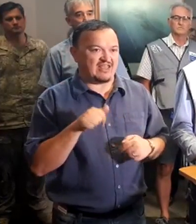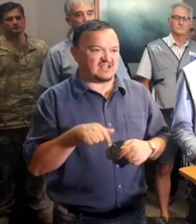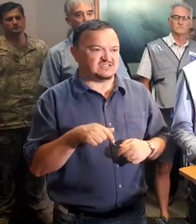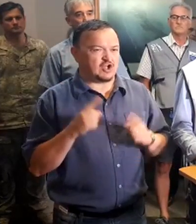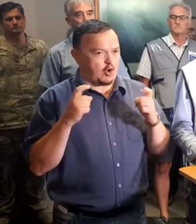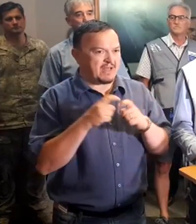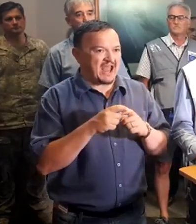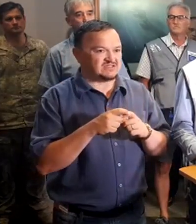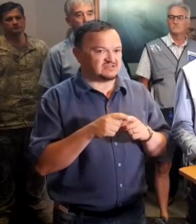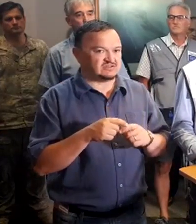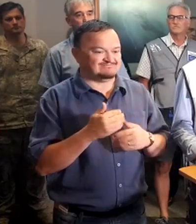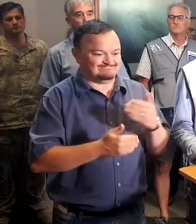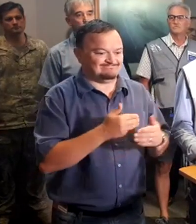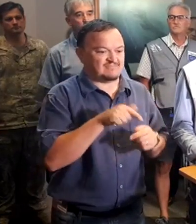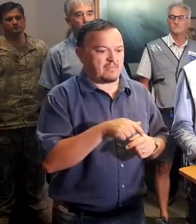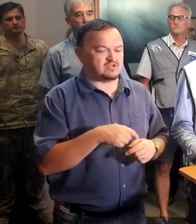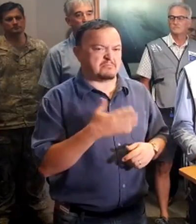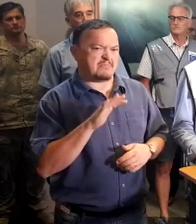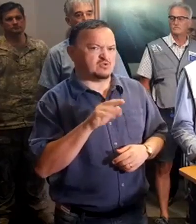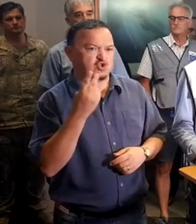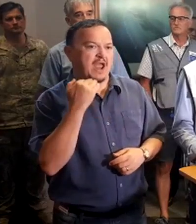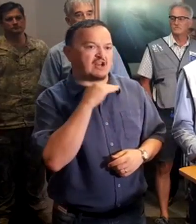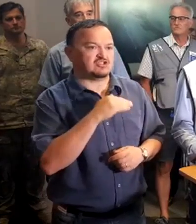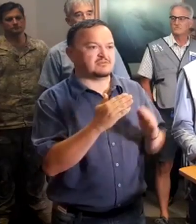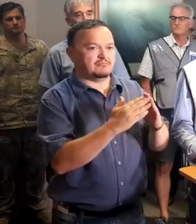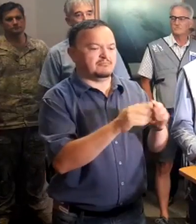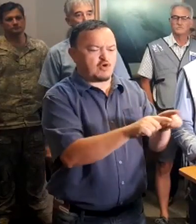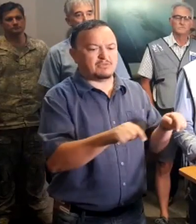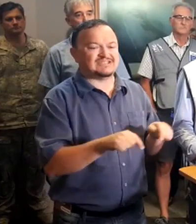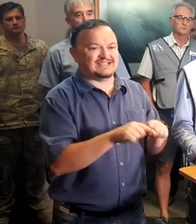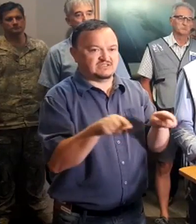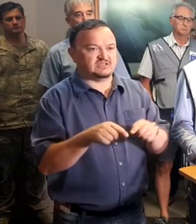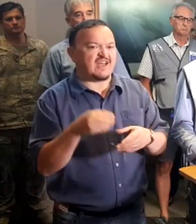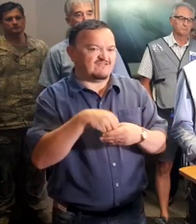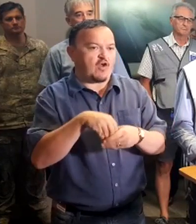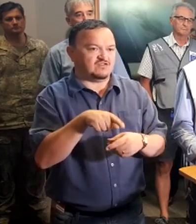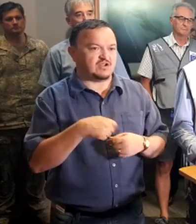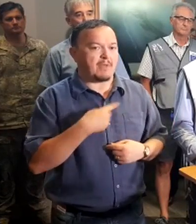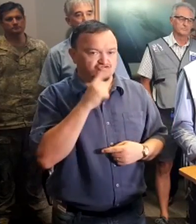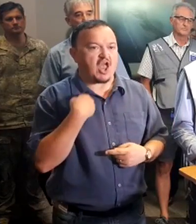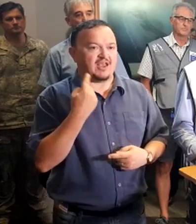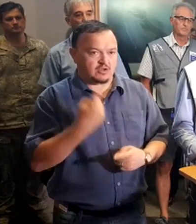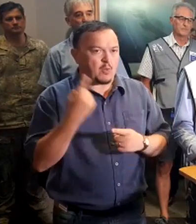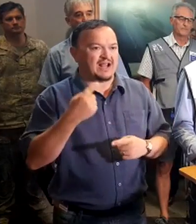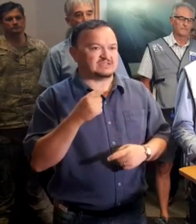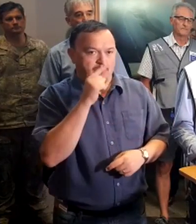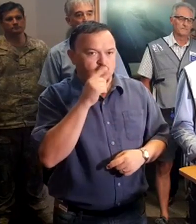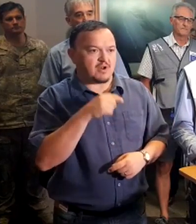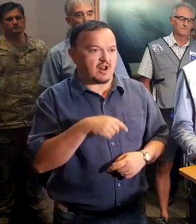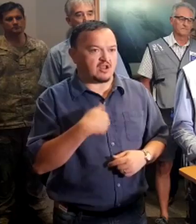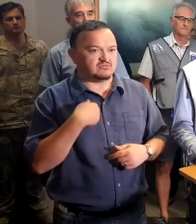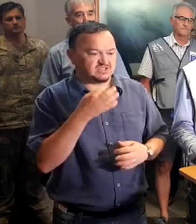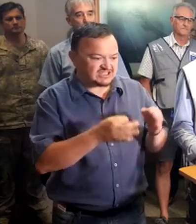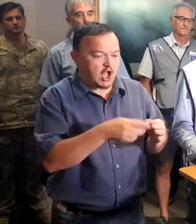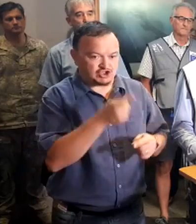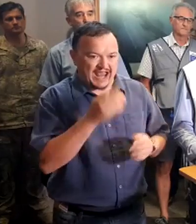200 properties involved, but we will work as quickly as possible to make calls as to whether people can get back on their